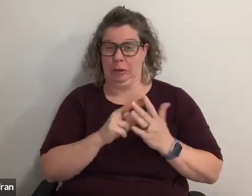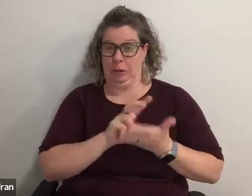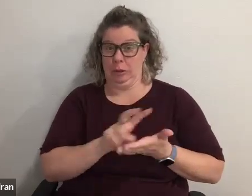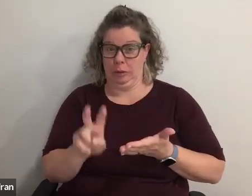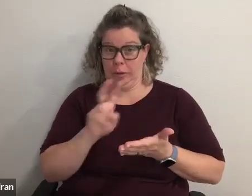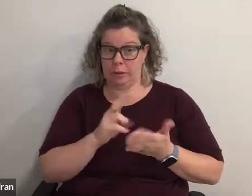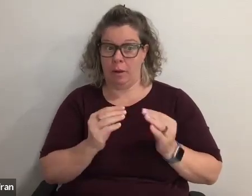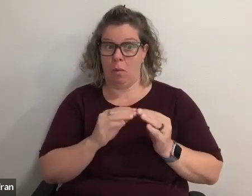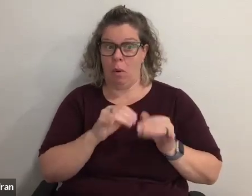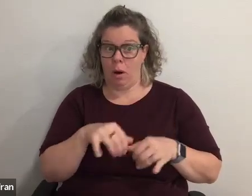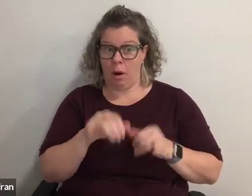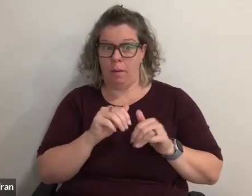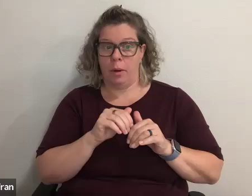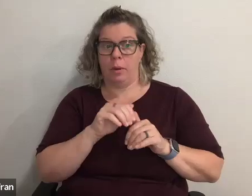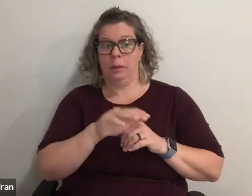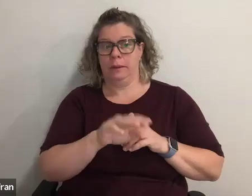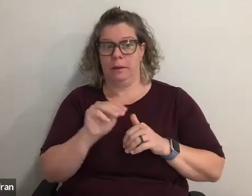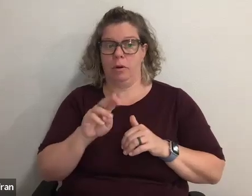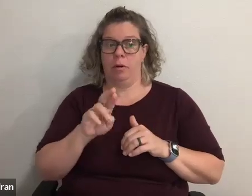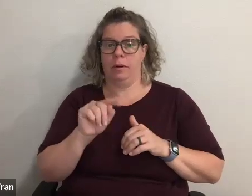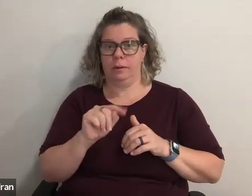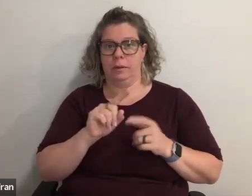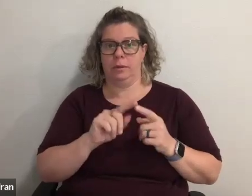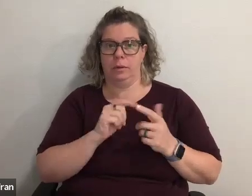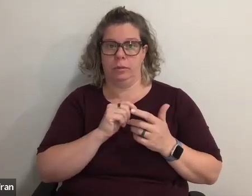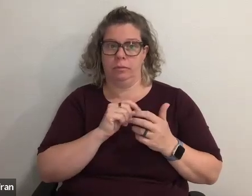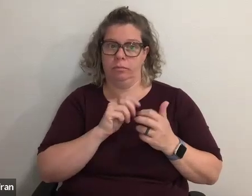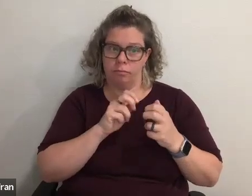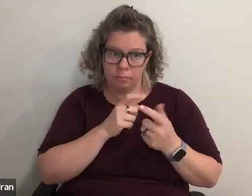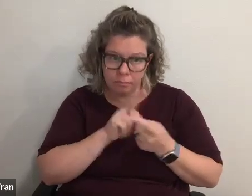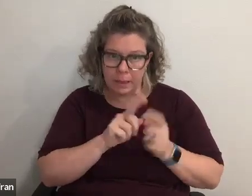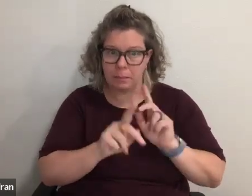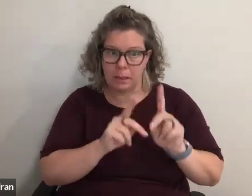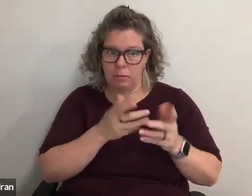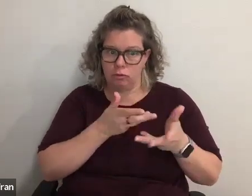and more common. Every night we're sending mobile response teams out to see people.